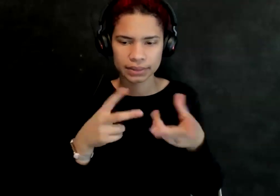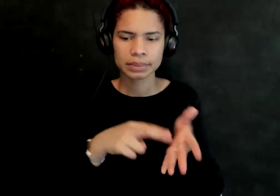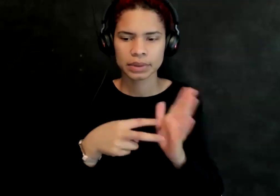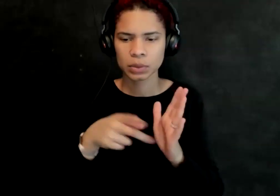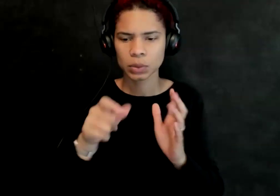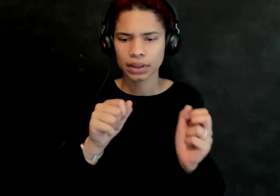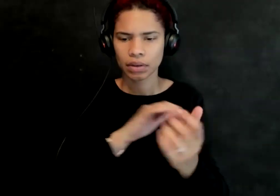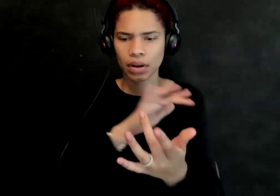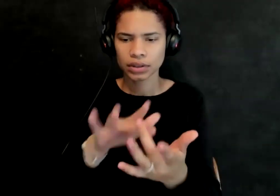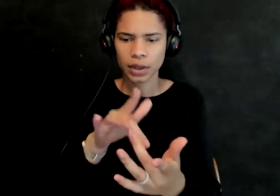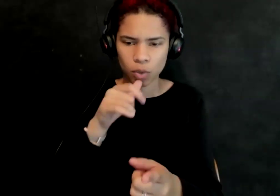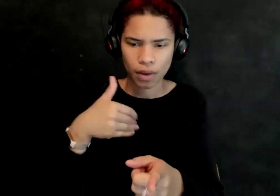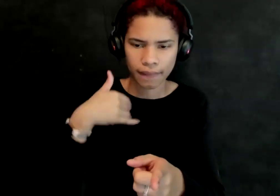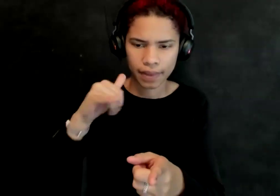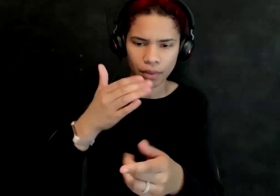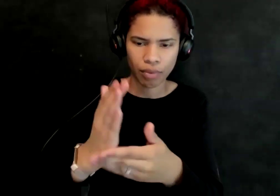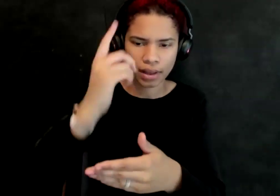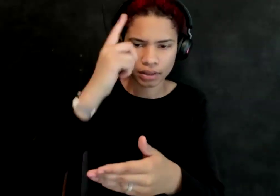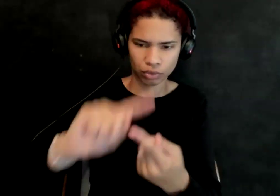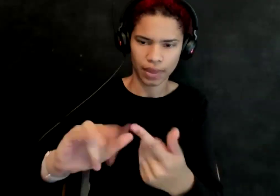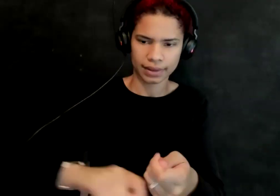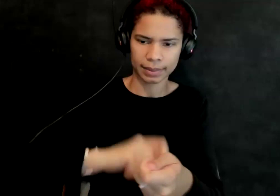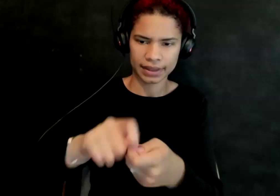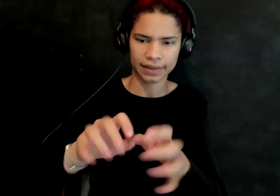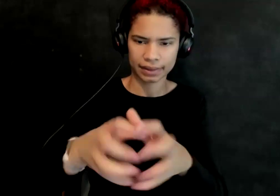holders and get their permission to use.